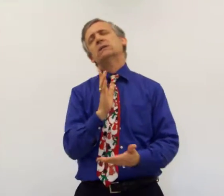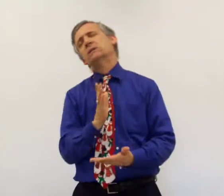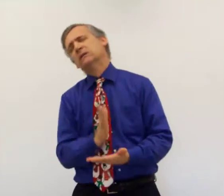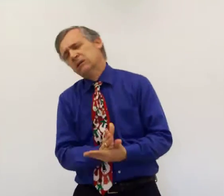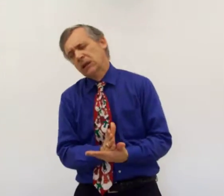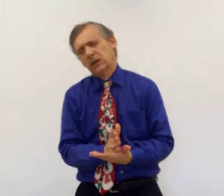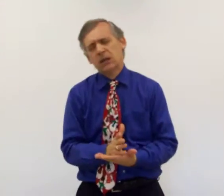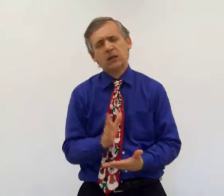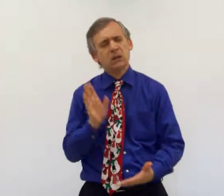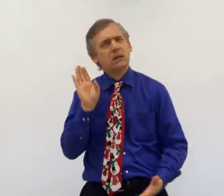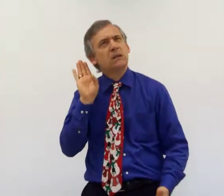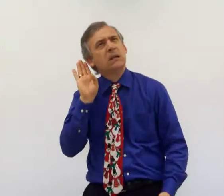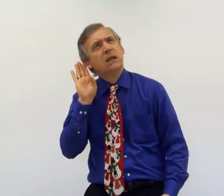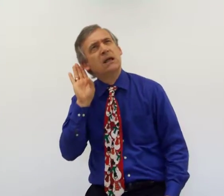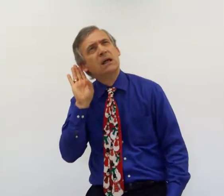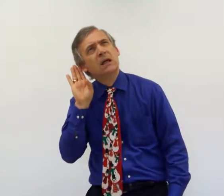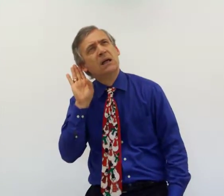taking a few slow steps